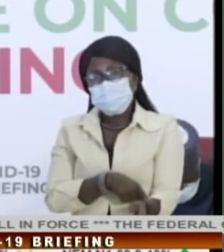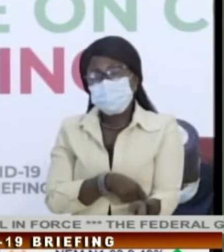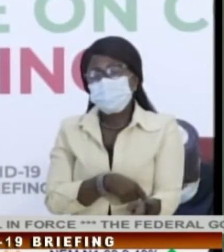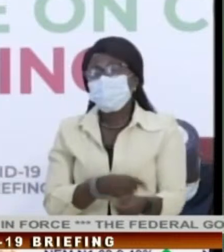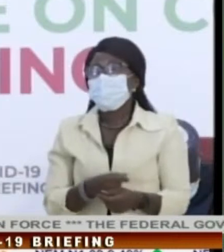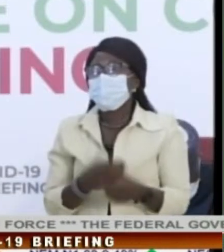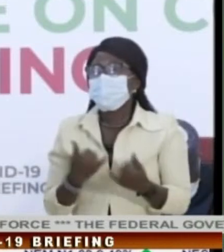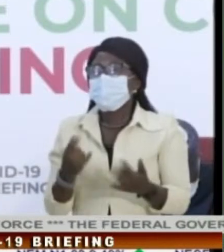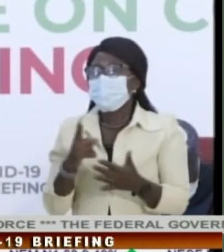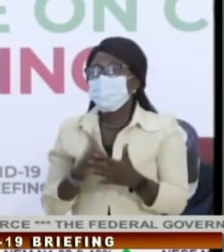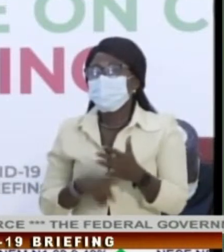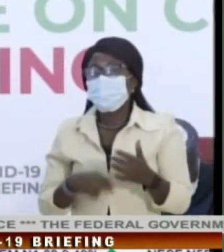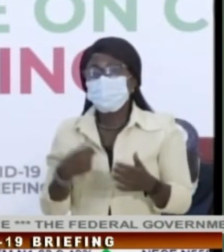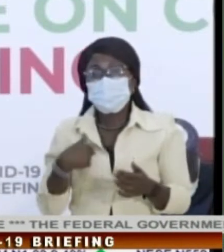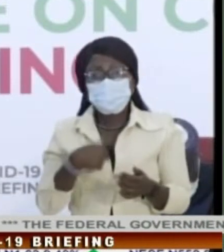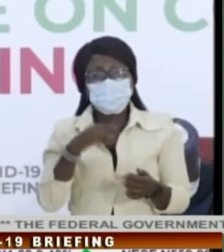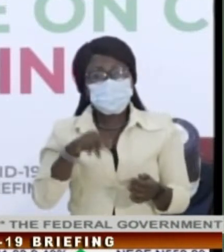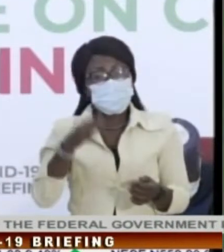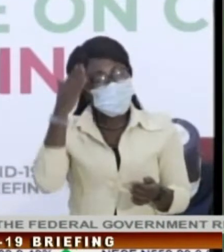are aware of is that this vaccine